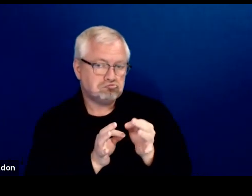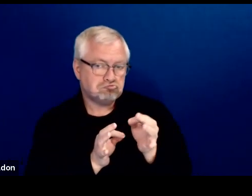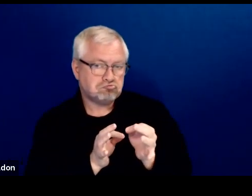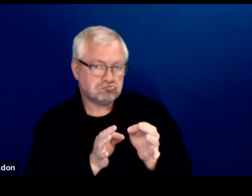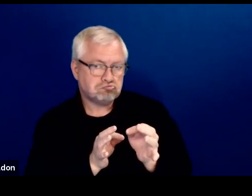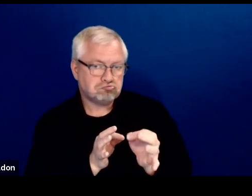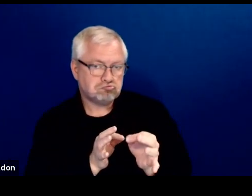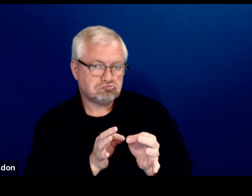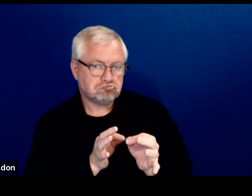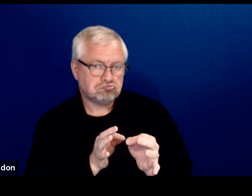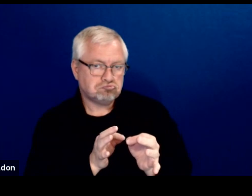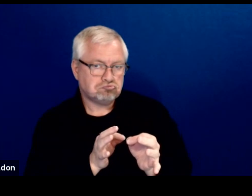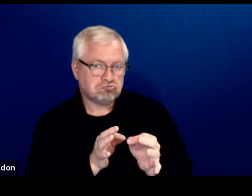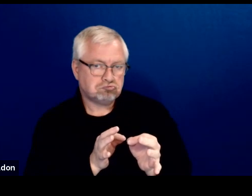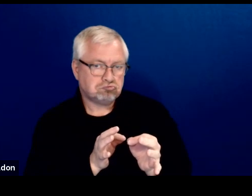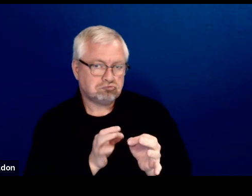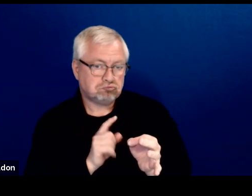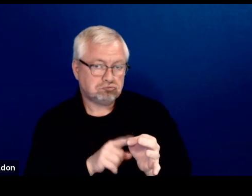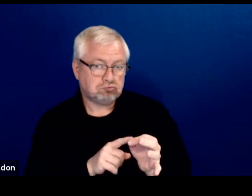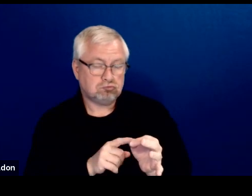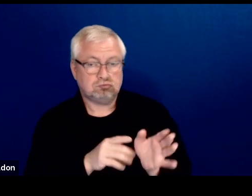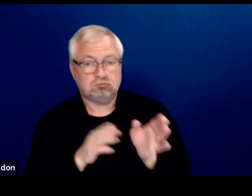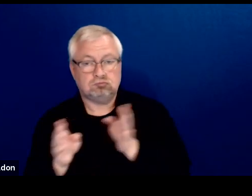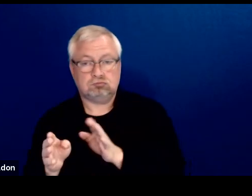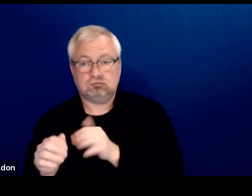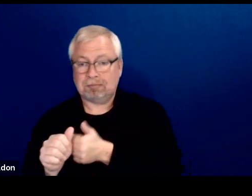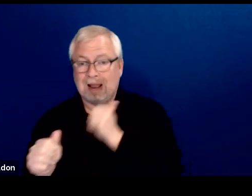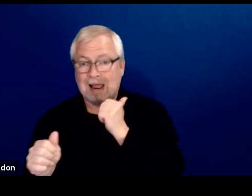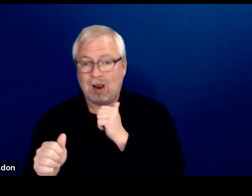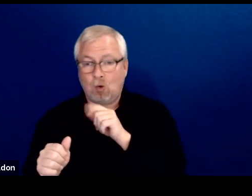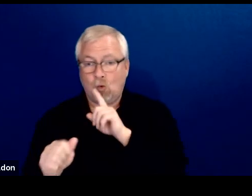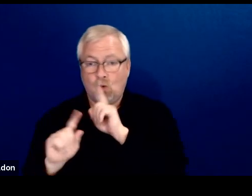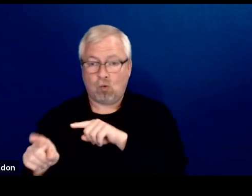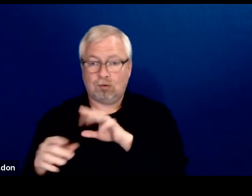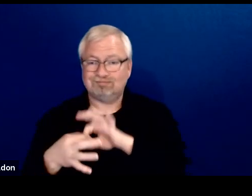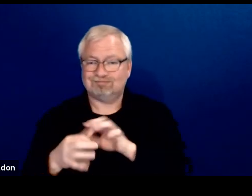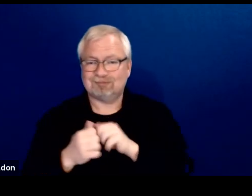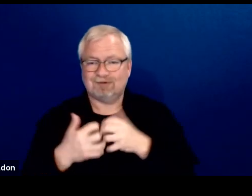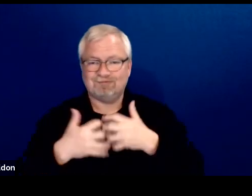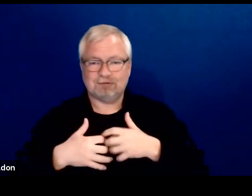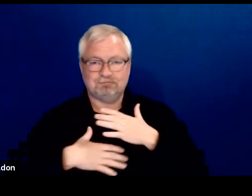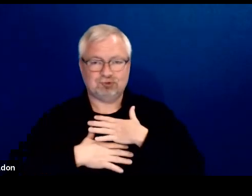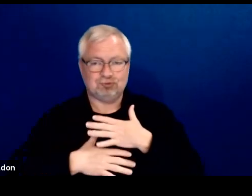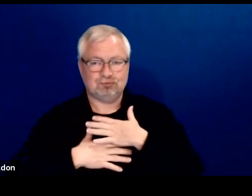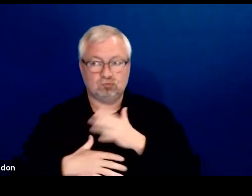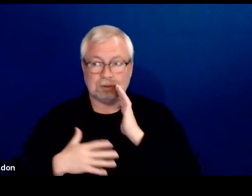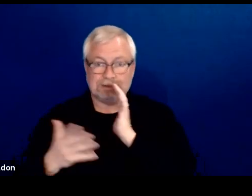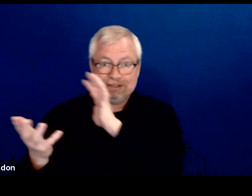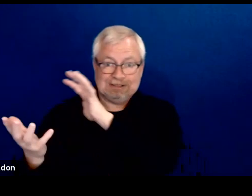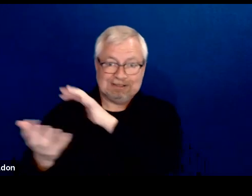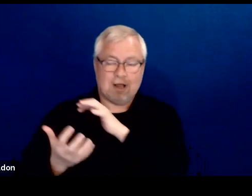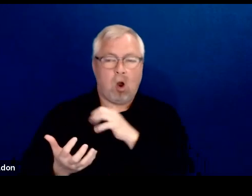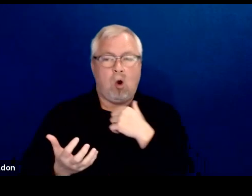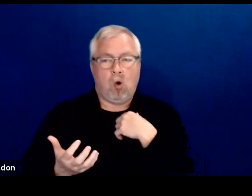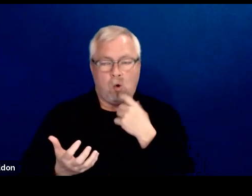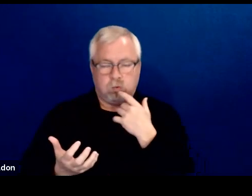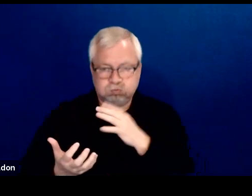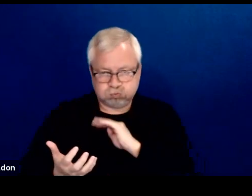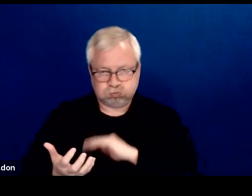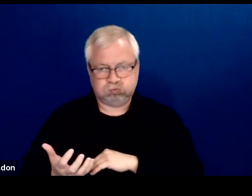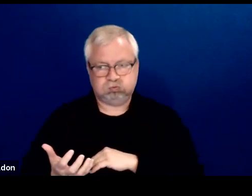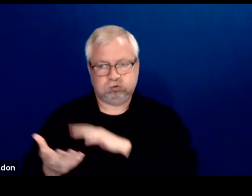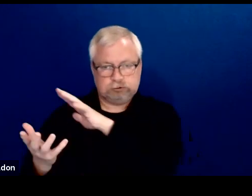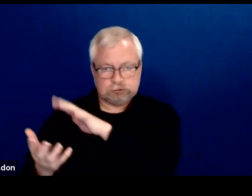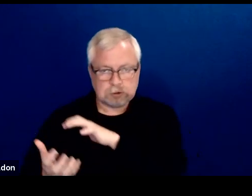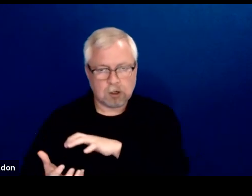ventilators pretty much to where we need to be. And with the social distancing that we're doing, and with Minnesota, at this